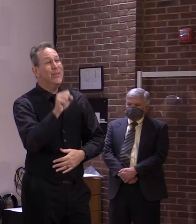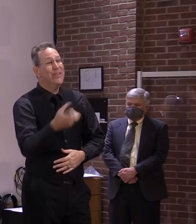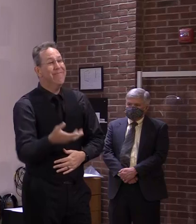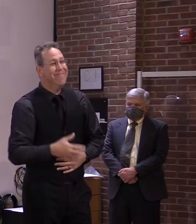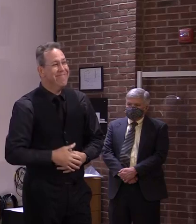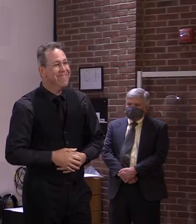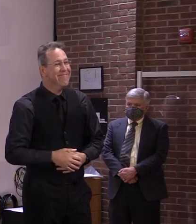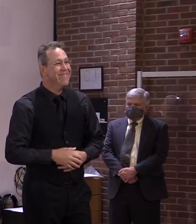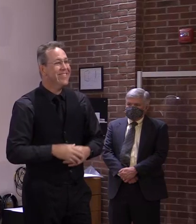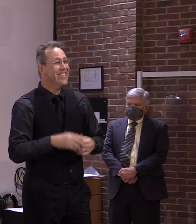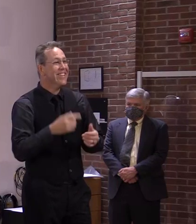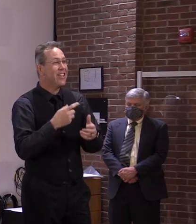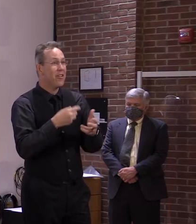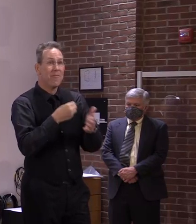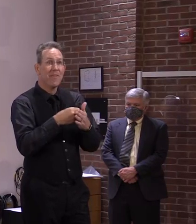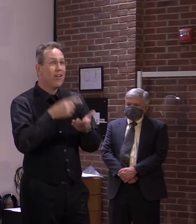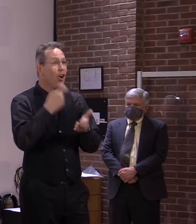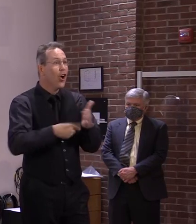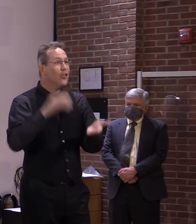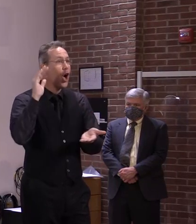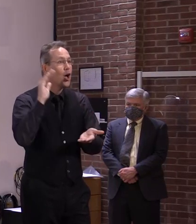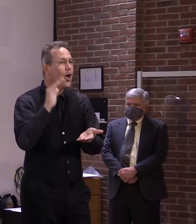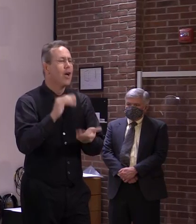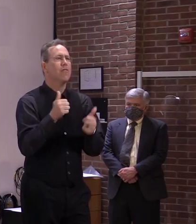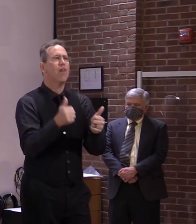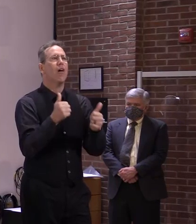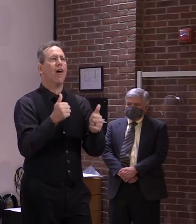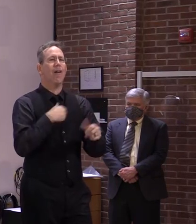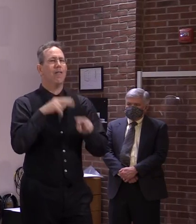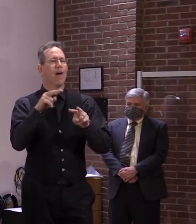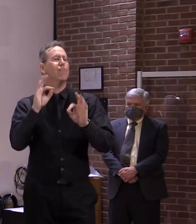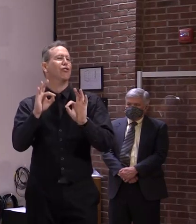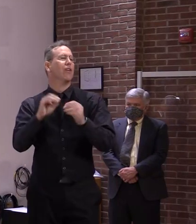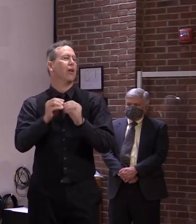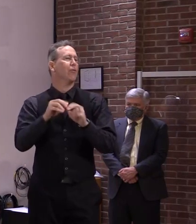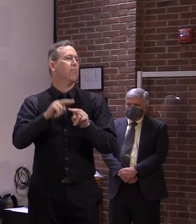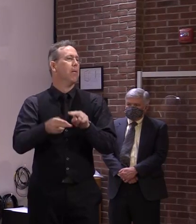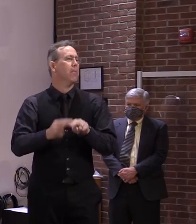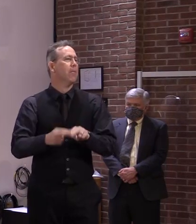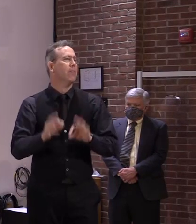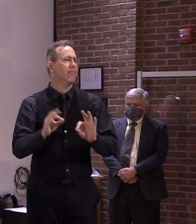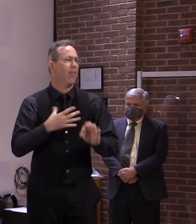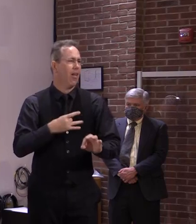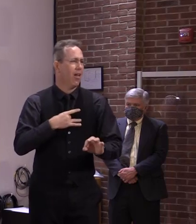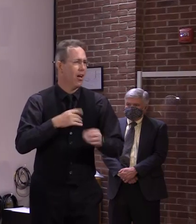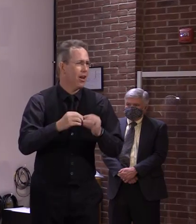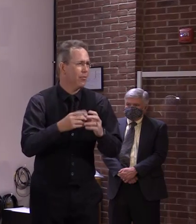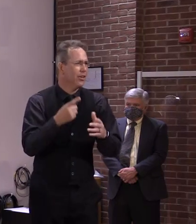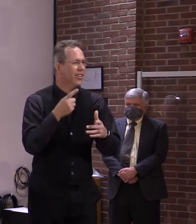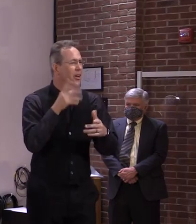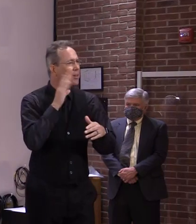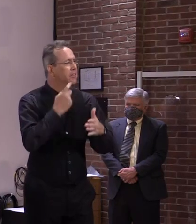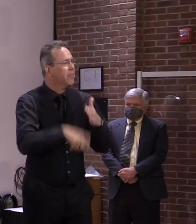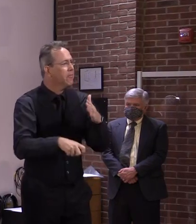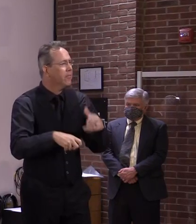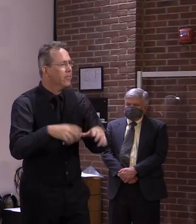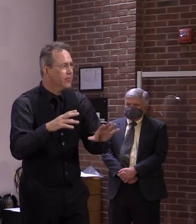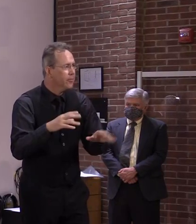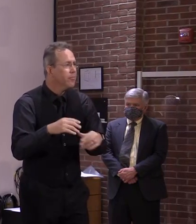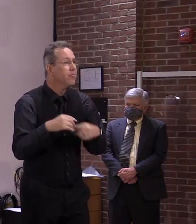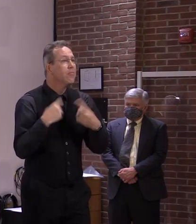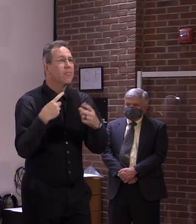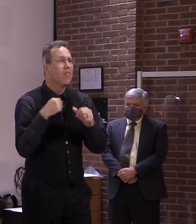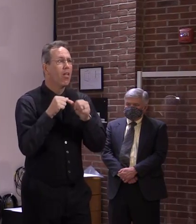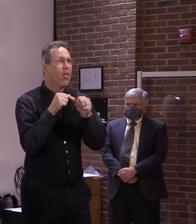It's been a pressure point for quite some time. I don't know whether this is long-lasting or not.